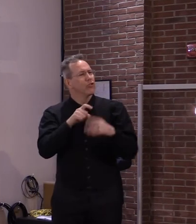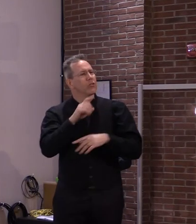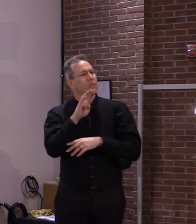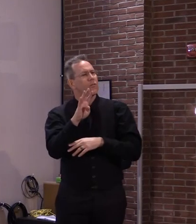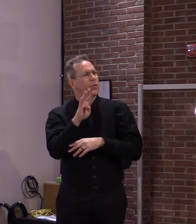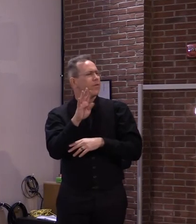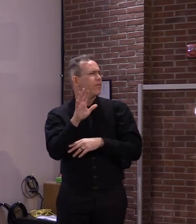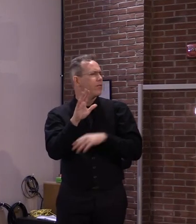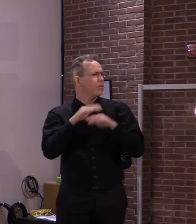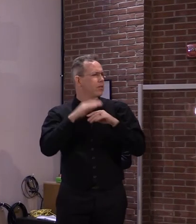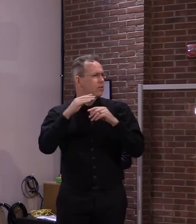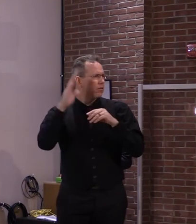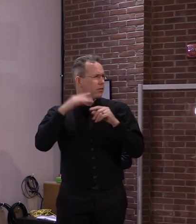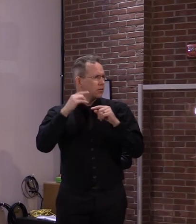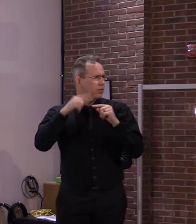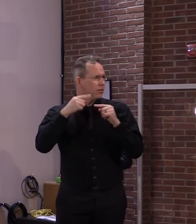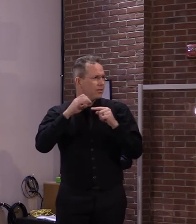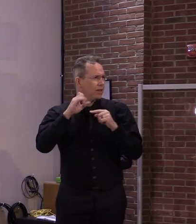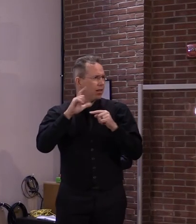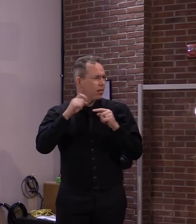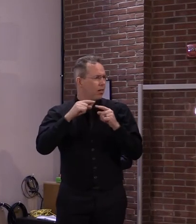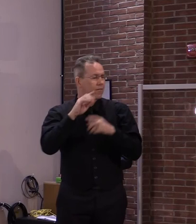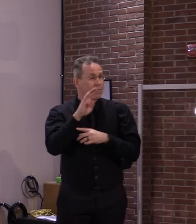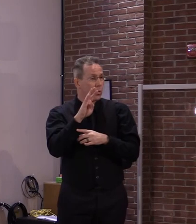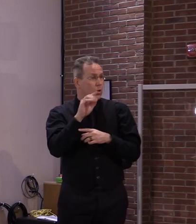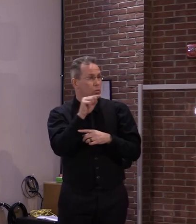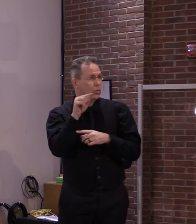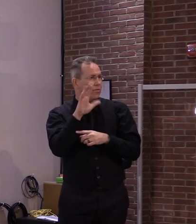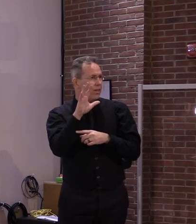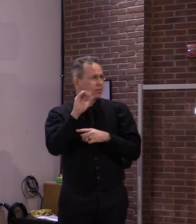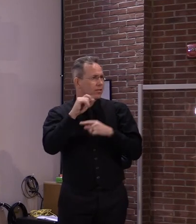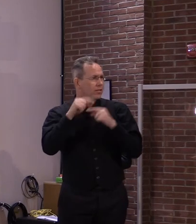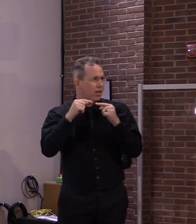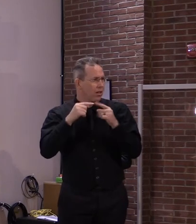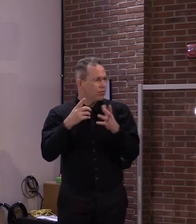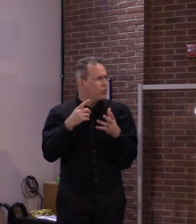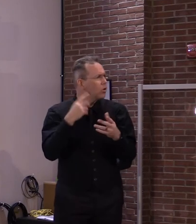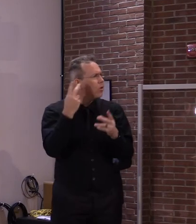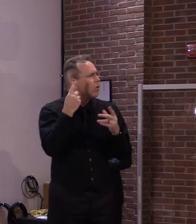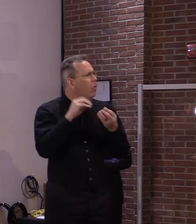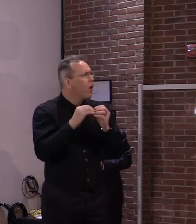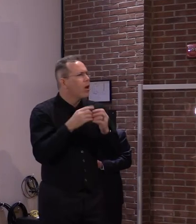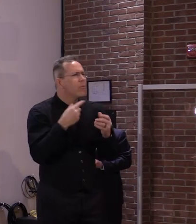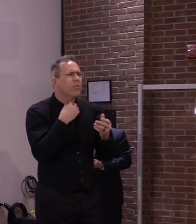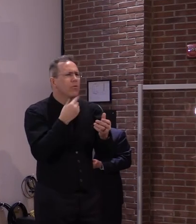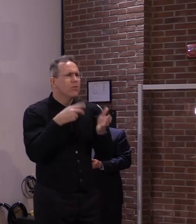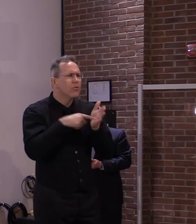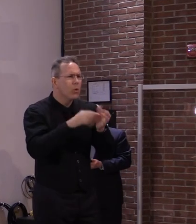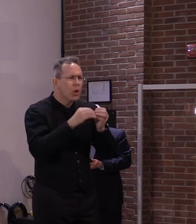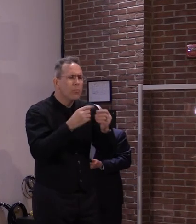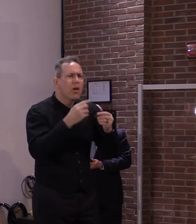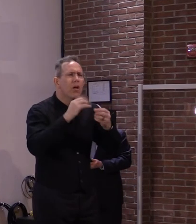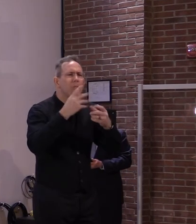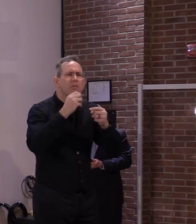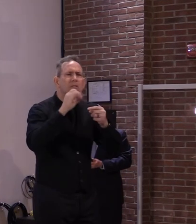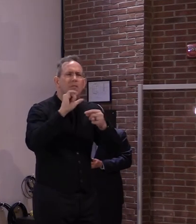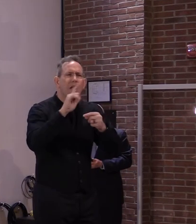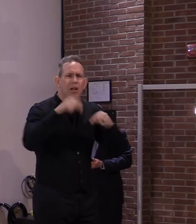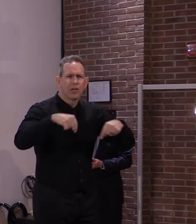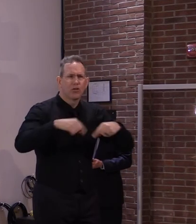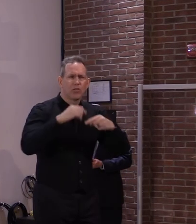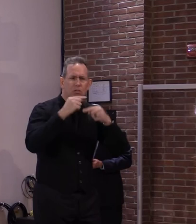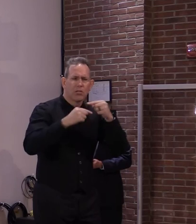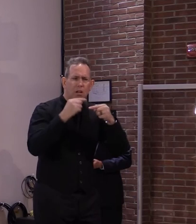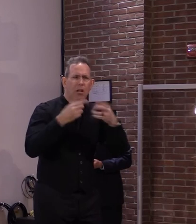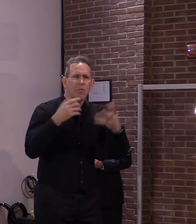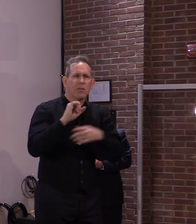why can't that positive result come with a number that signifies how many cycles it took before they detected the virus and i hope